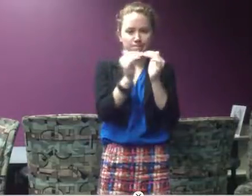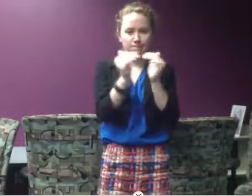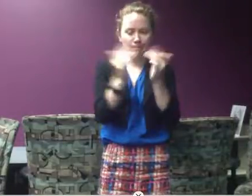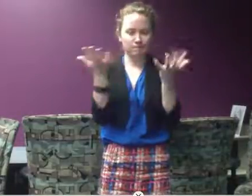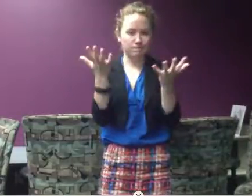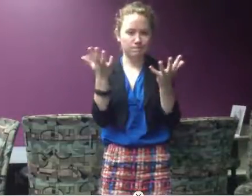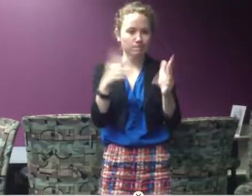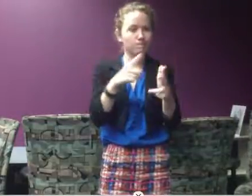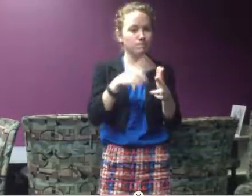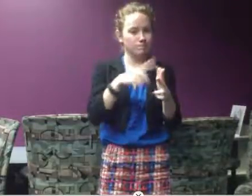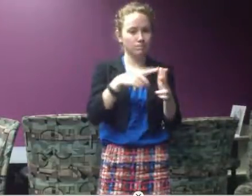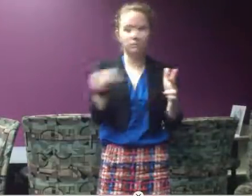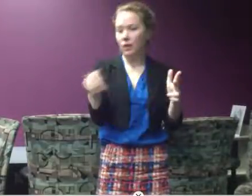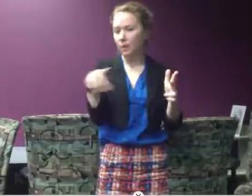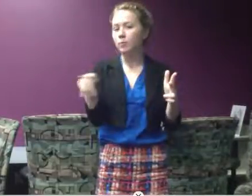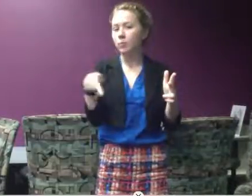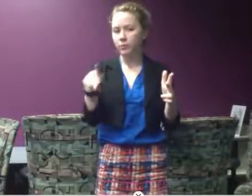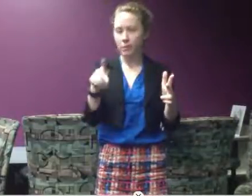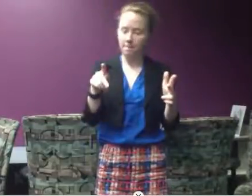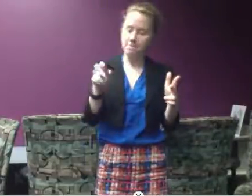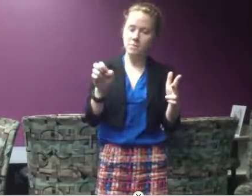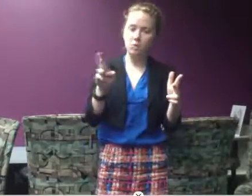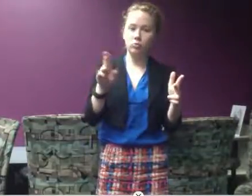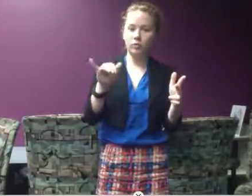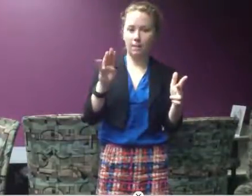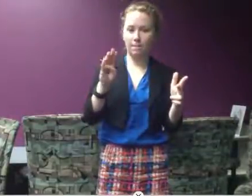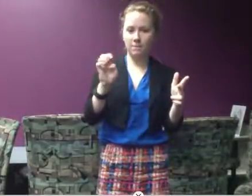And so how many segments there are equals the perimeter.